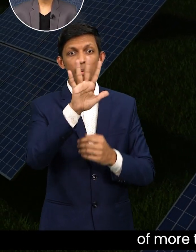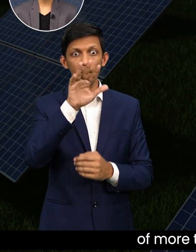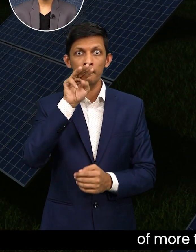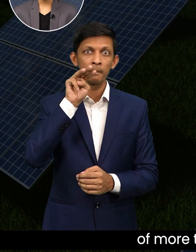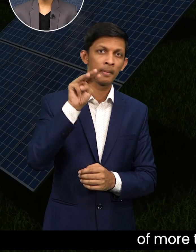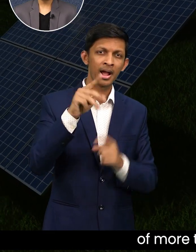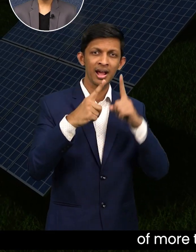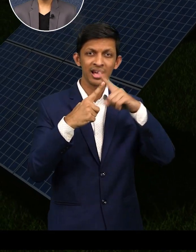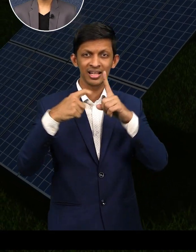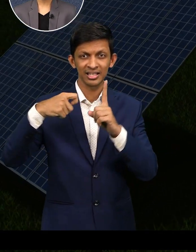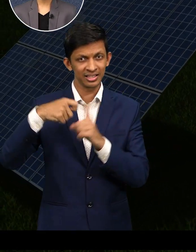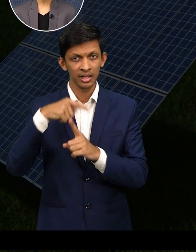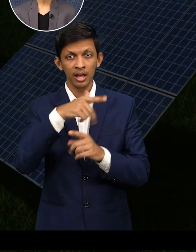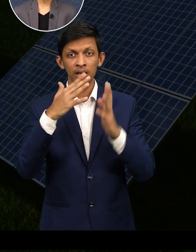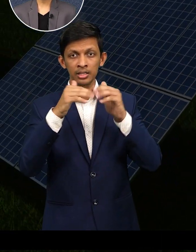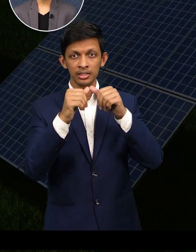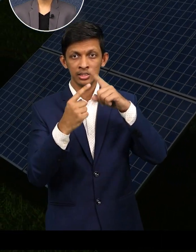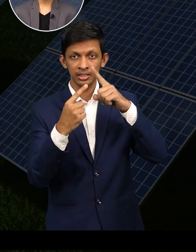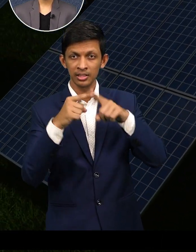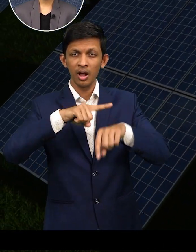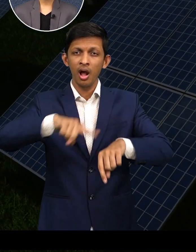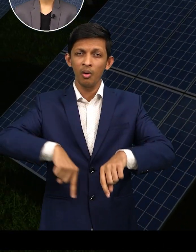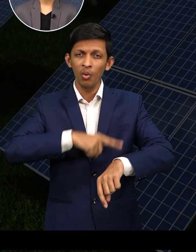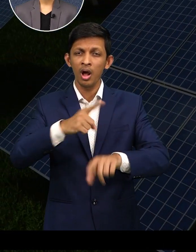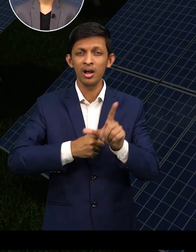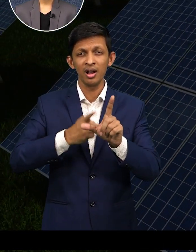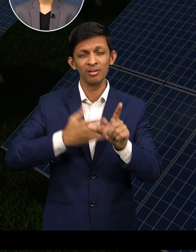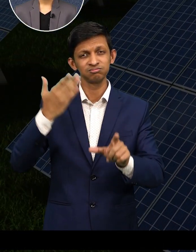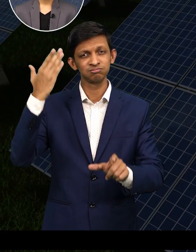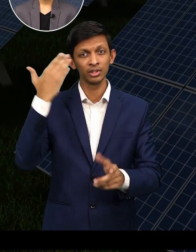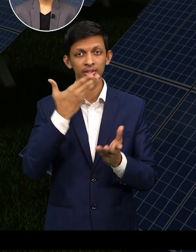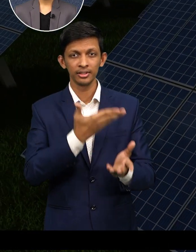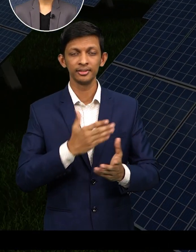trillion kilowatt hour during a year.